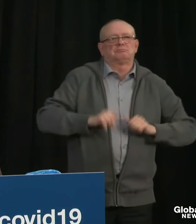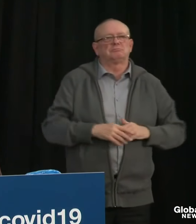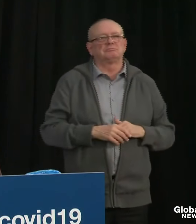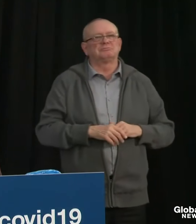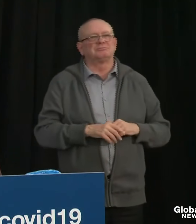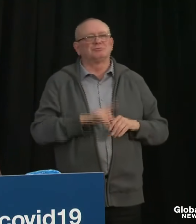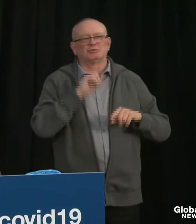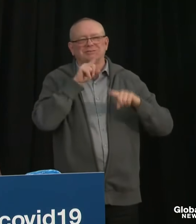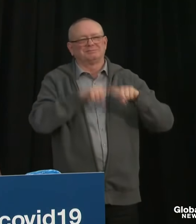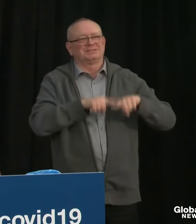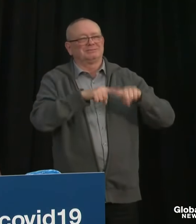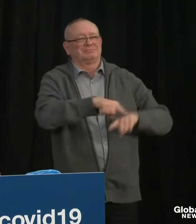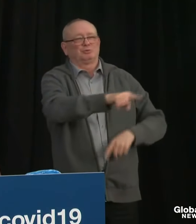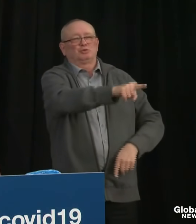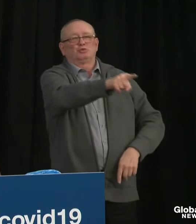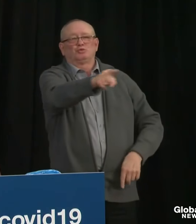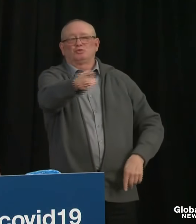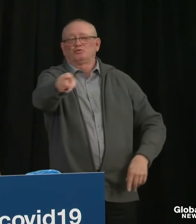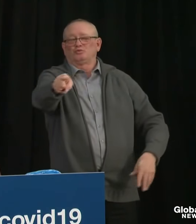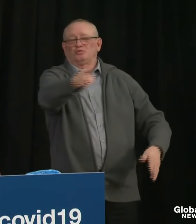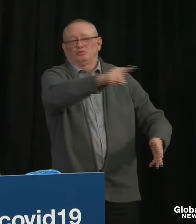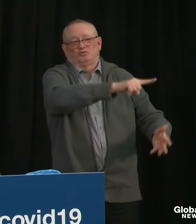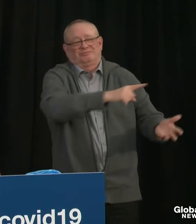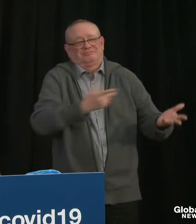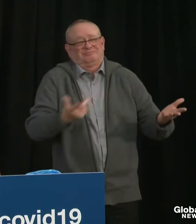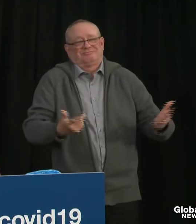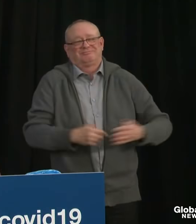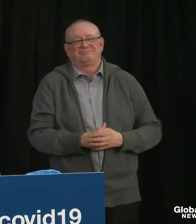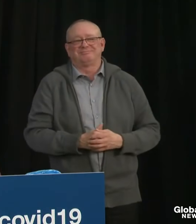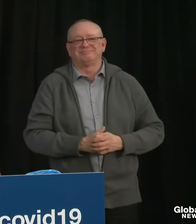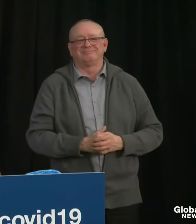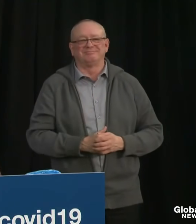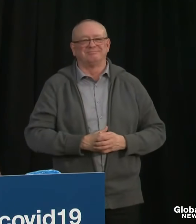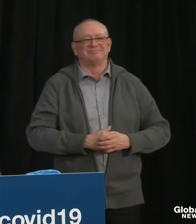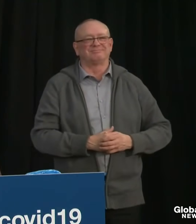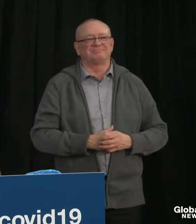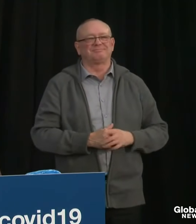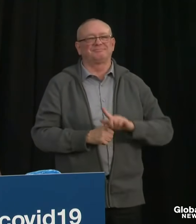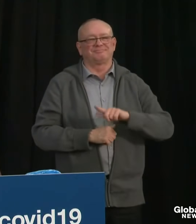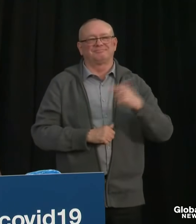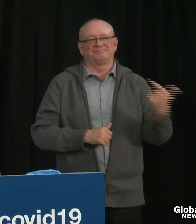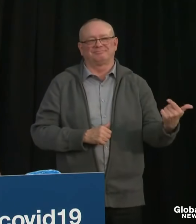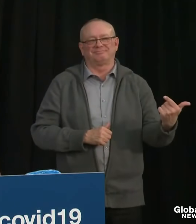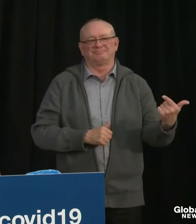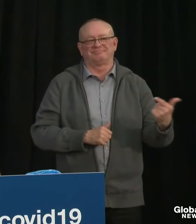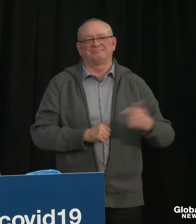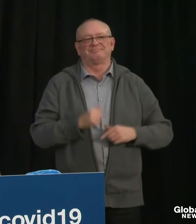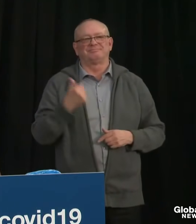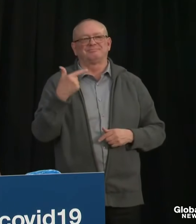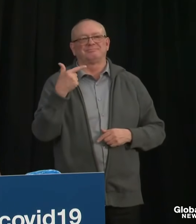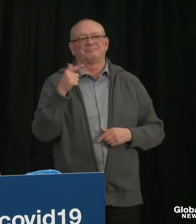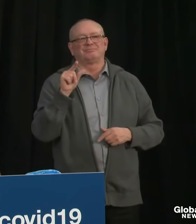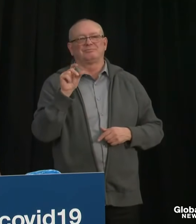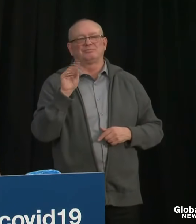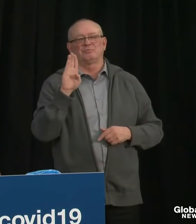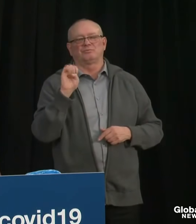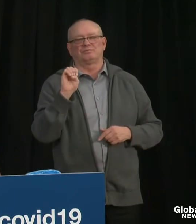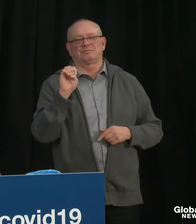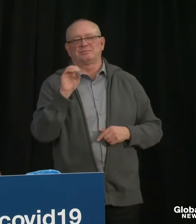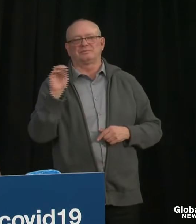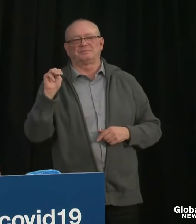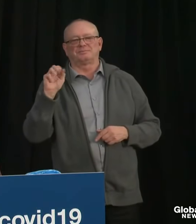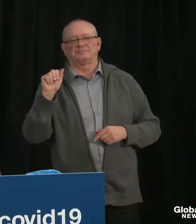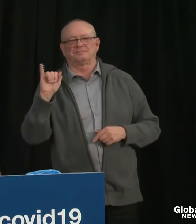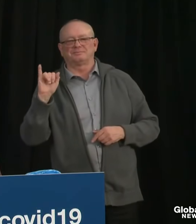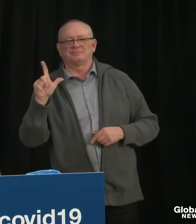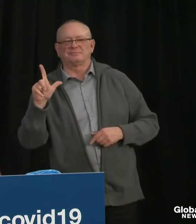put through the next question? Next is James Keller with the Globe and Mail. Go ahead, James. Hi, Dr. Hinshaw. Another